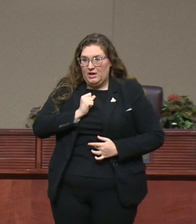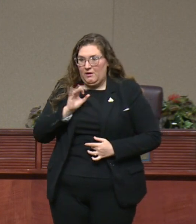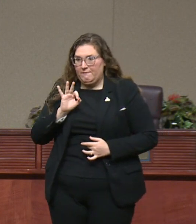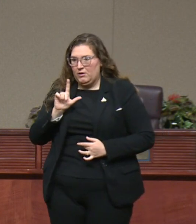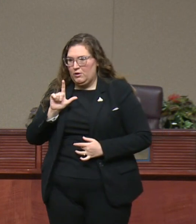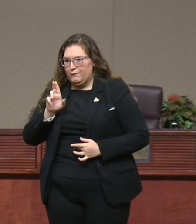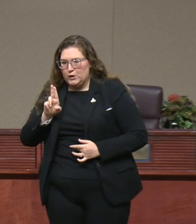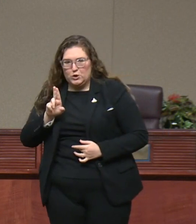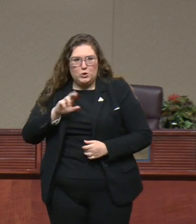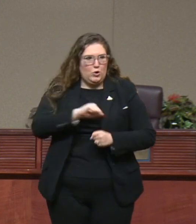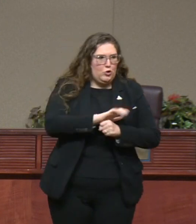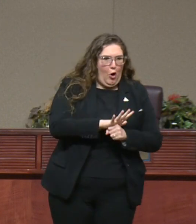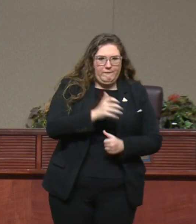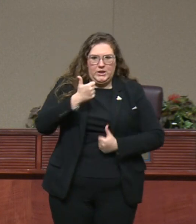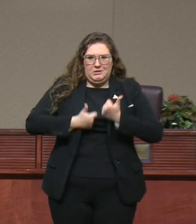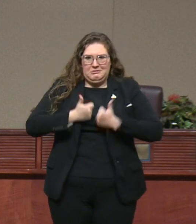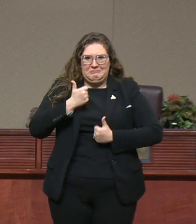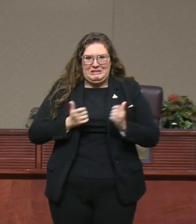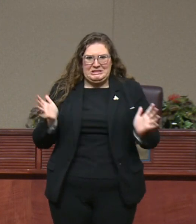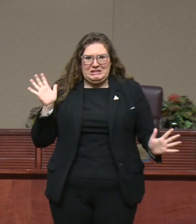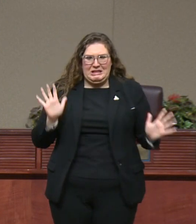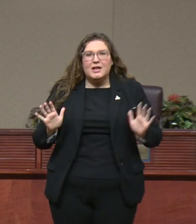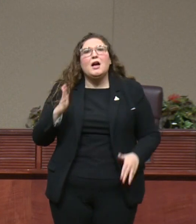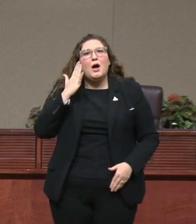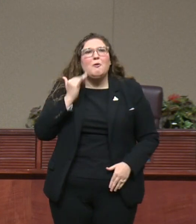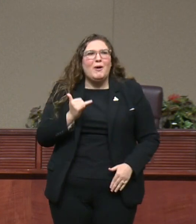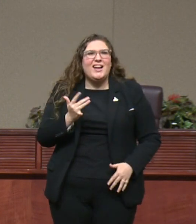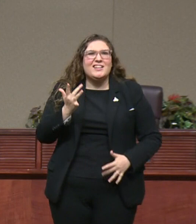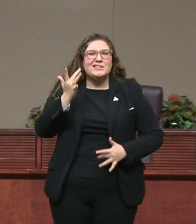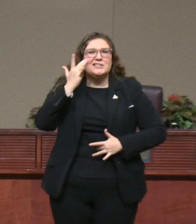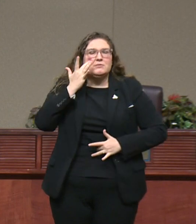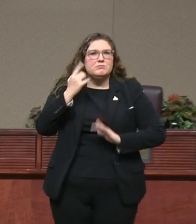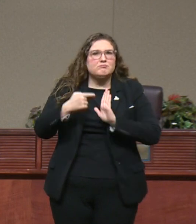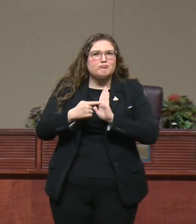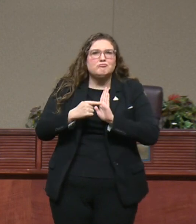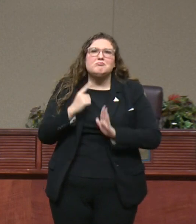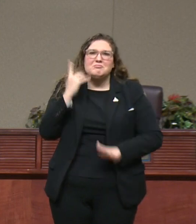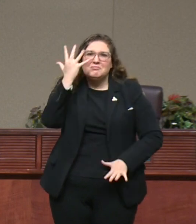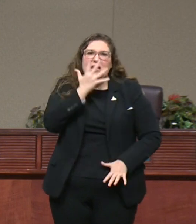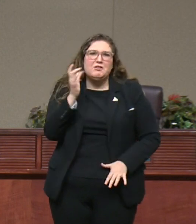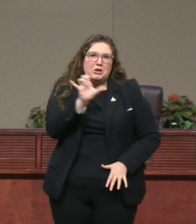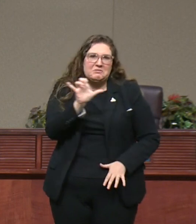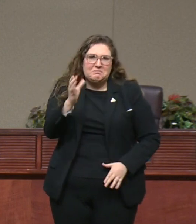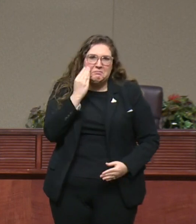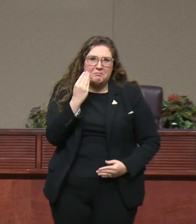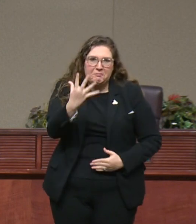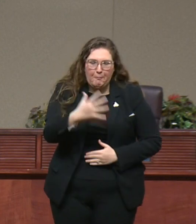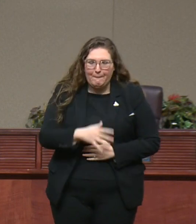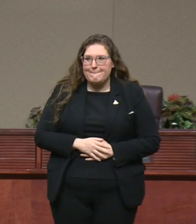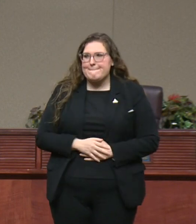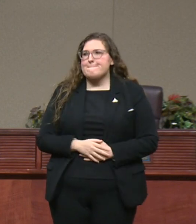as they, mimic to a degree. We also have